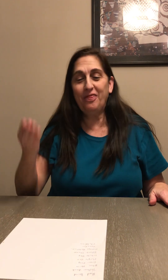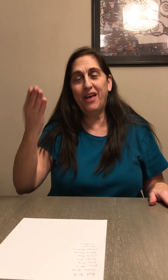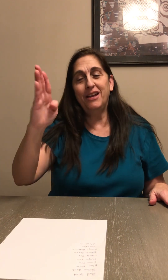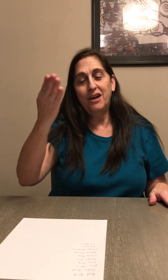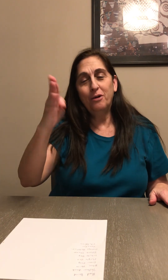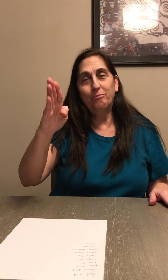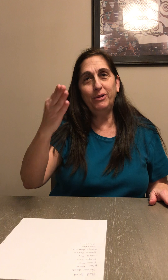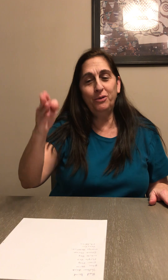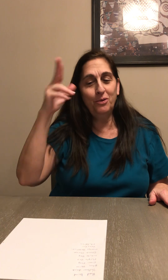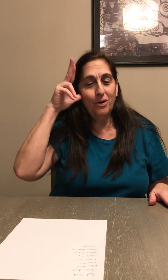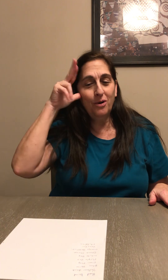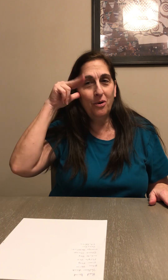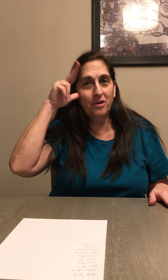that. Blue horse,